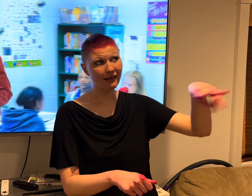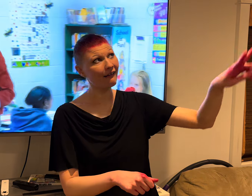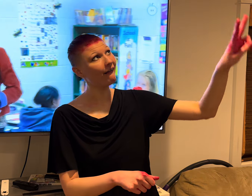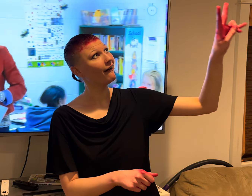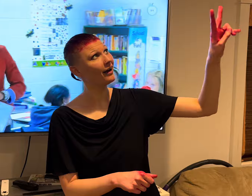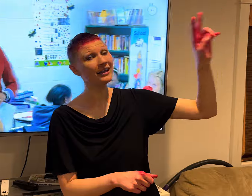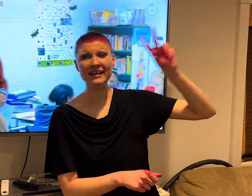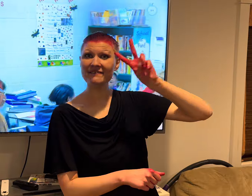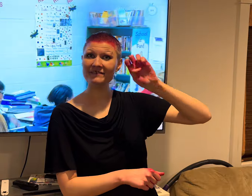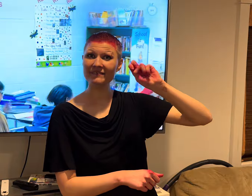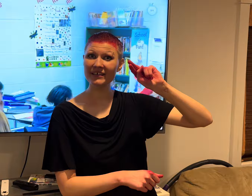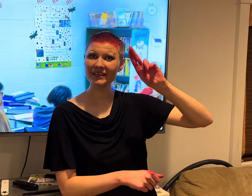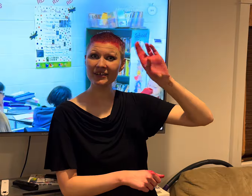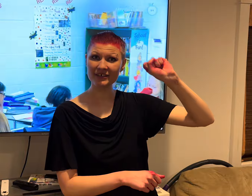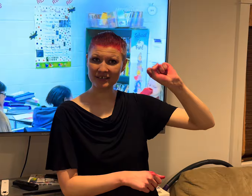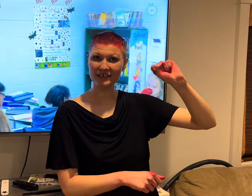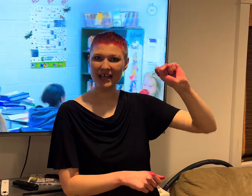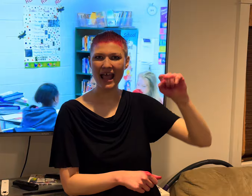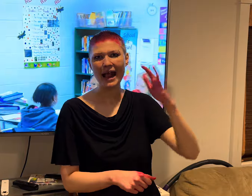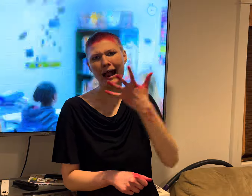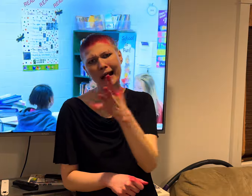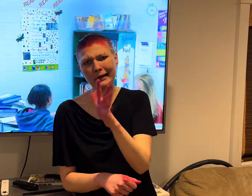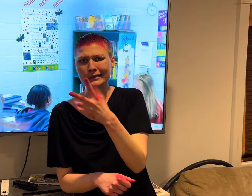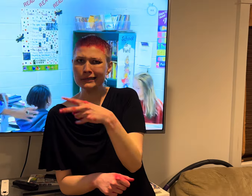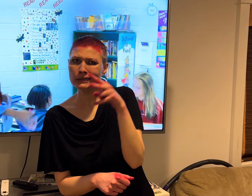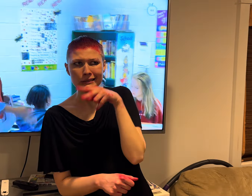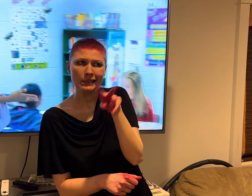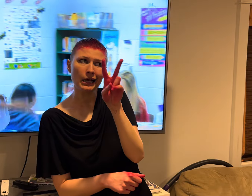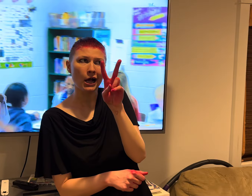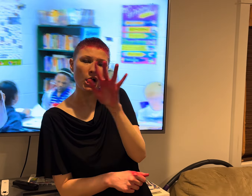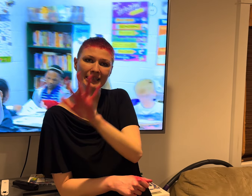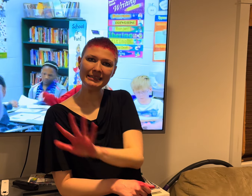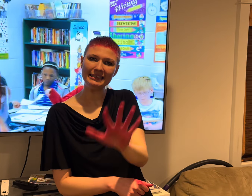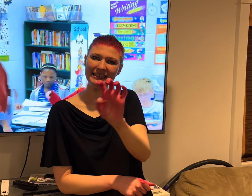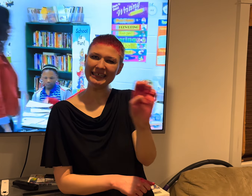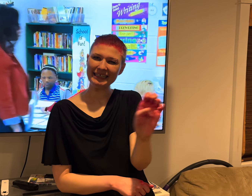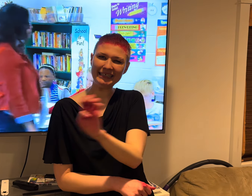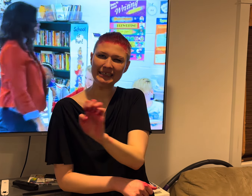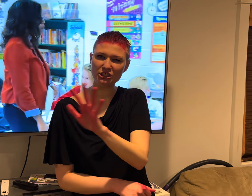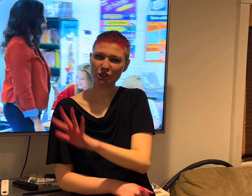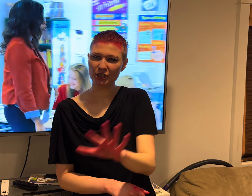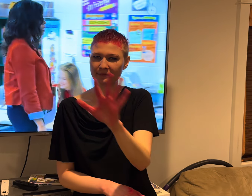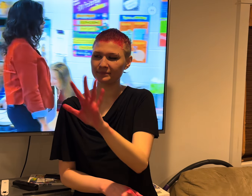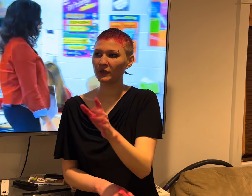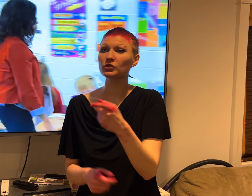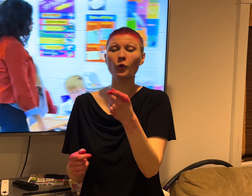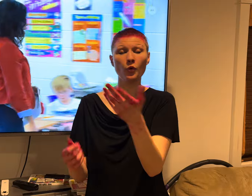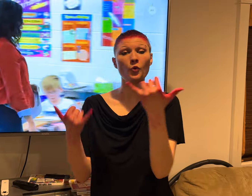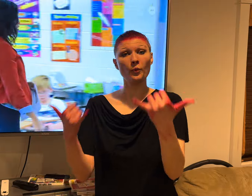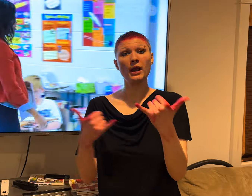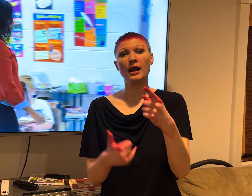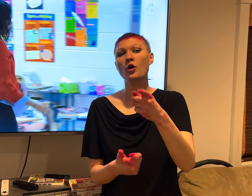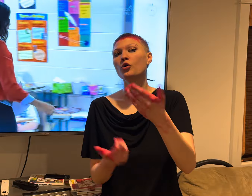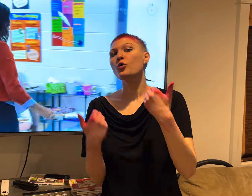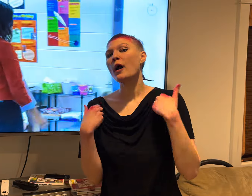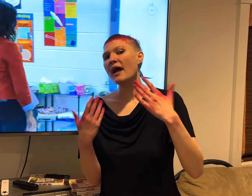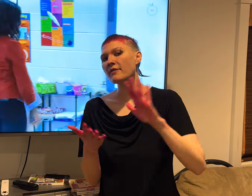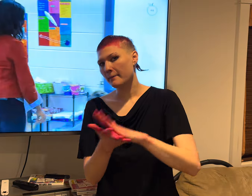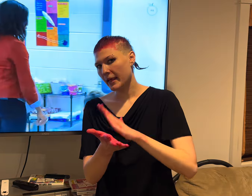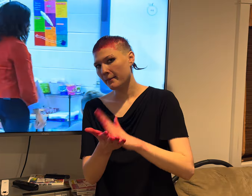you have a half sheet of paper that has the different hemispheres on it. I want you to label that Western,